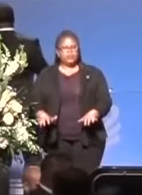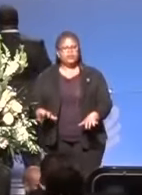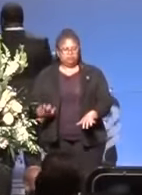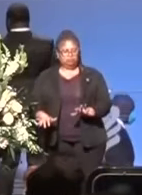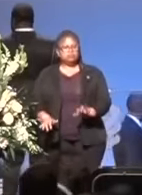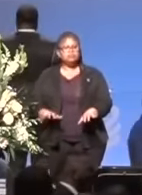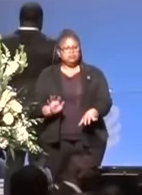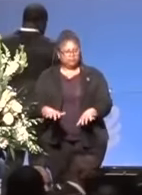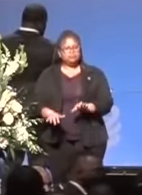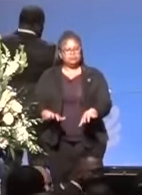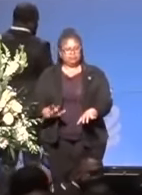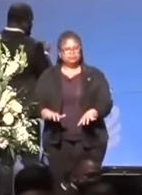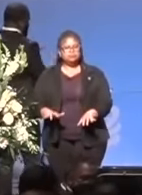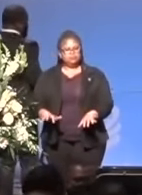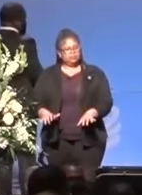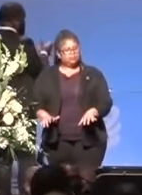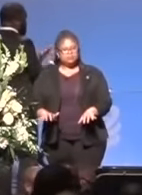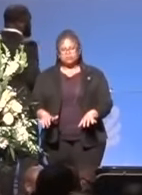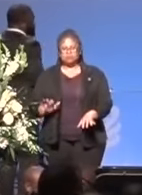Heat.